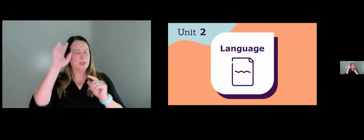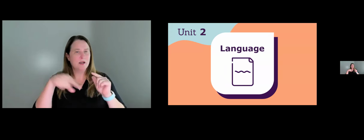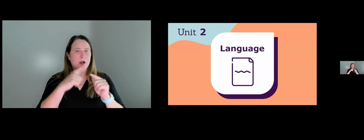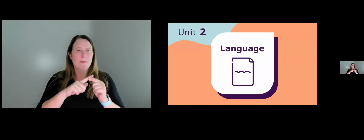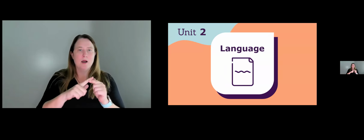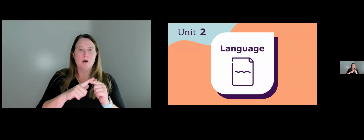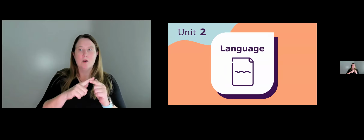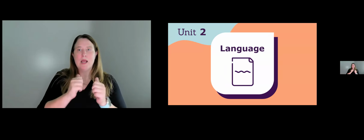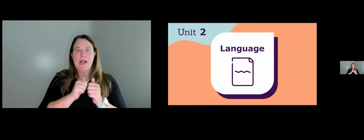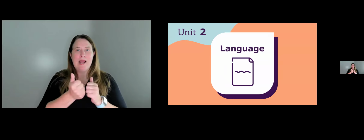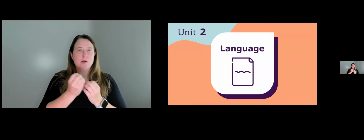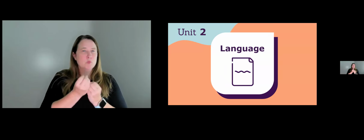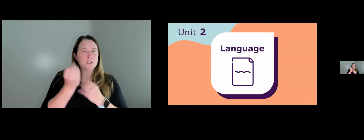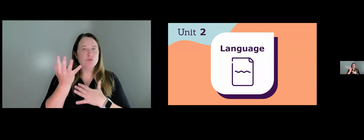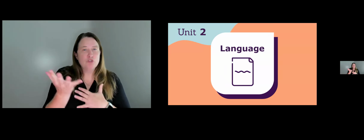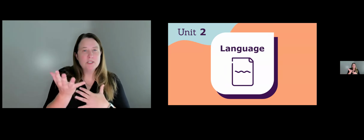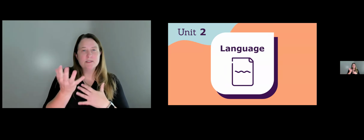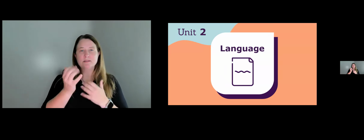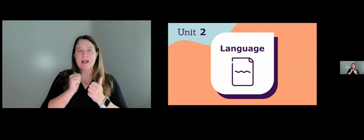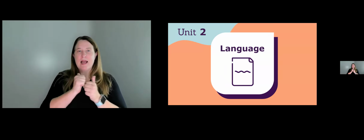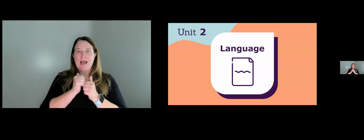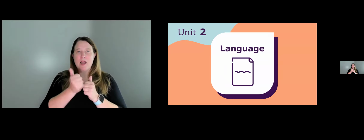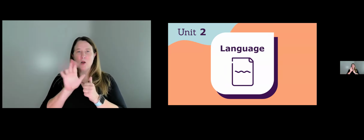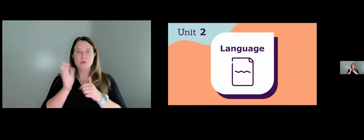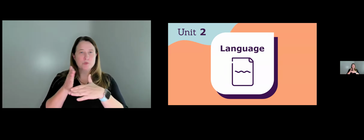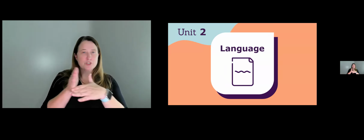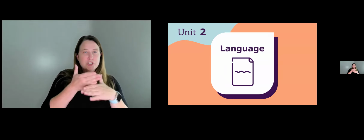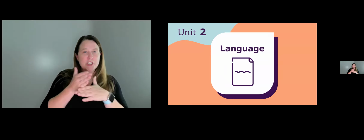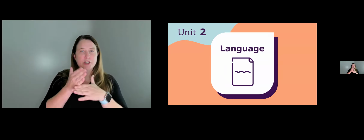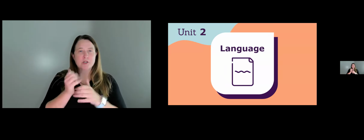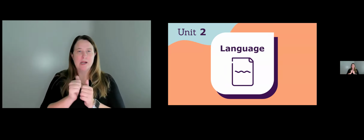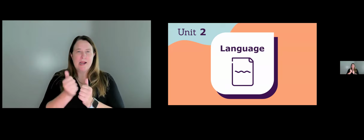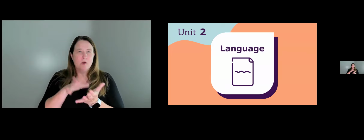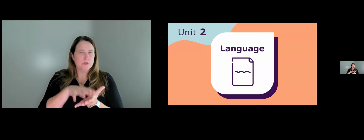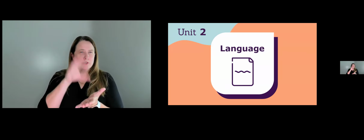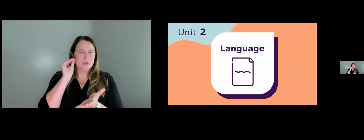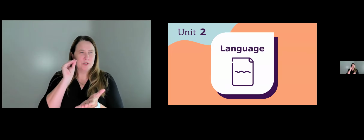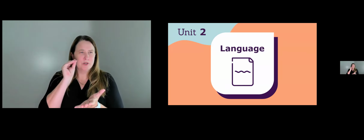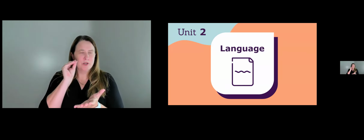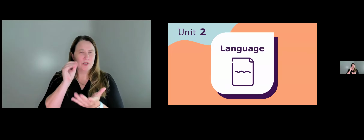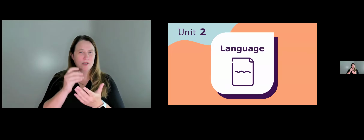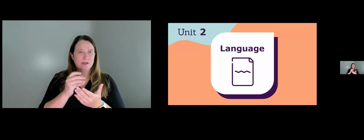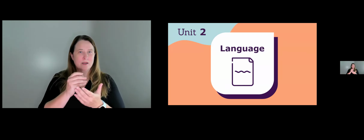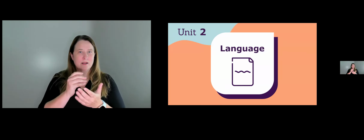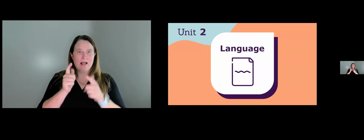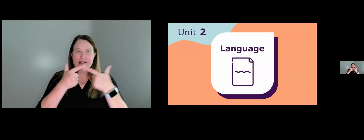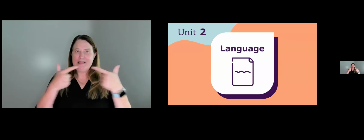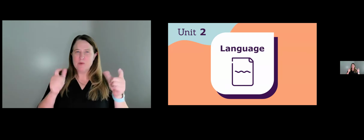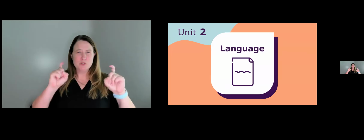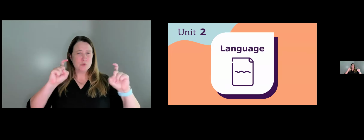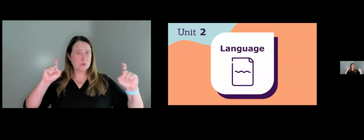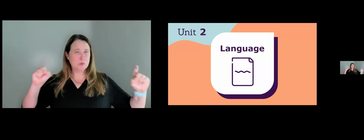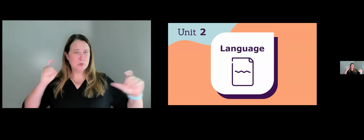what we do is language. So if you think about how we express and share, how we learn,